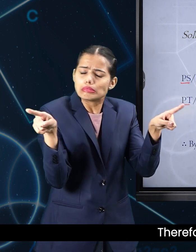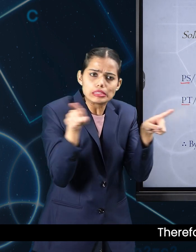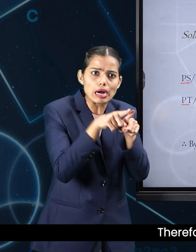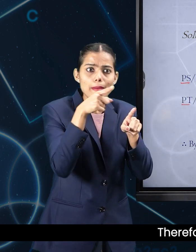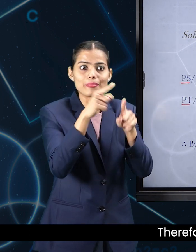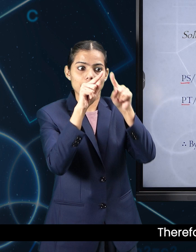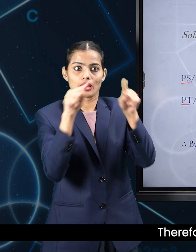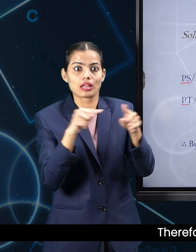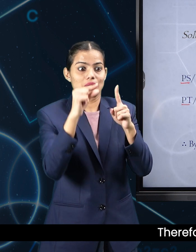P q r.